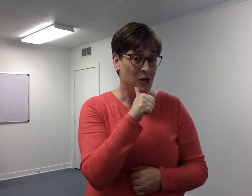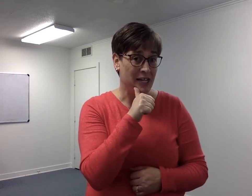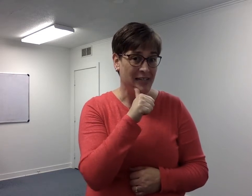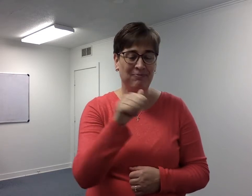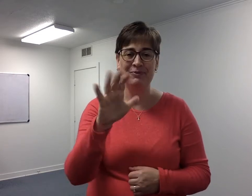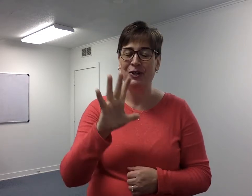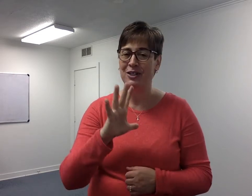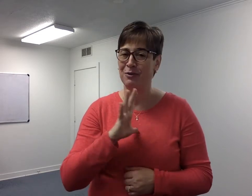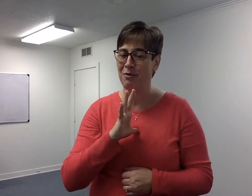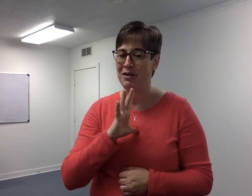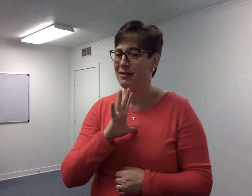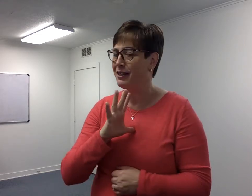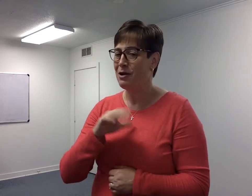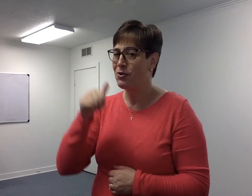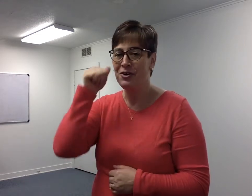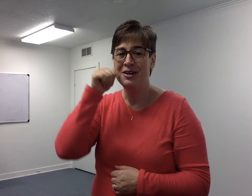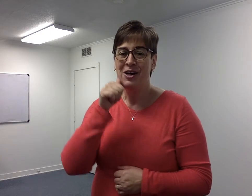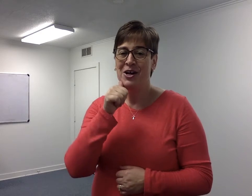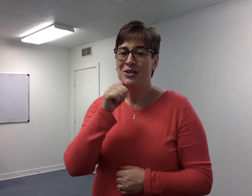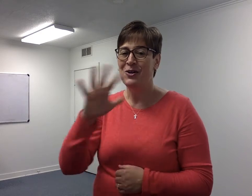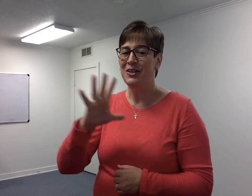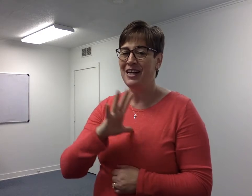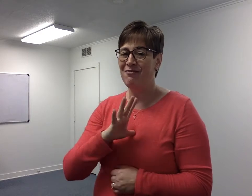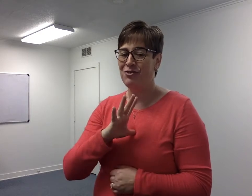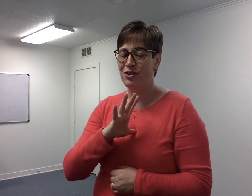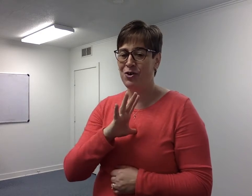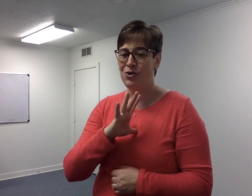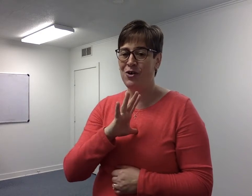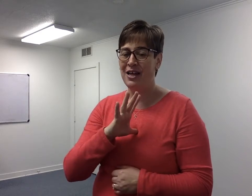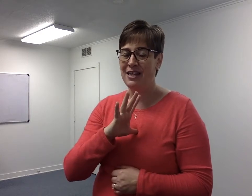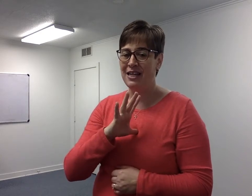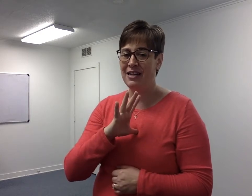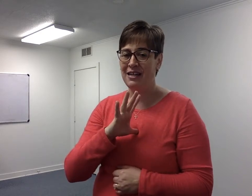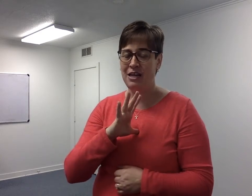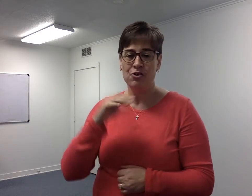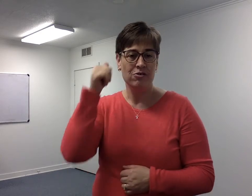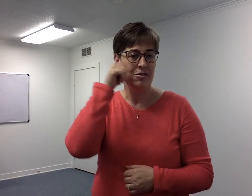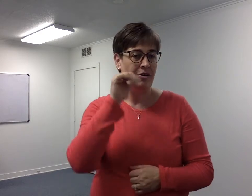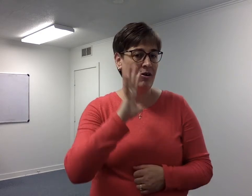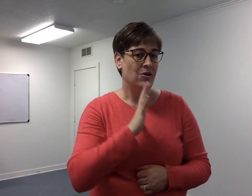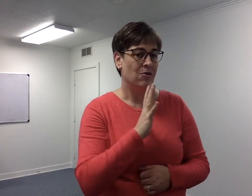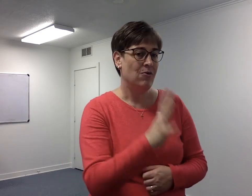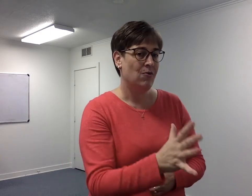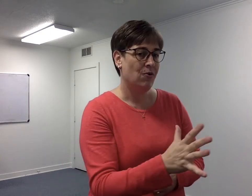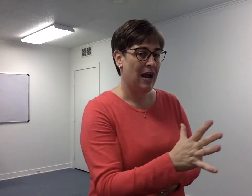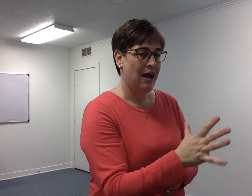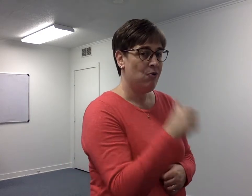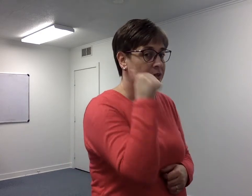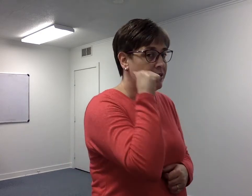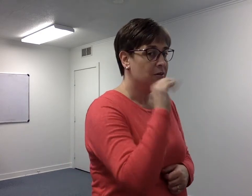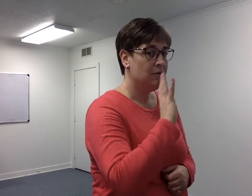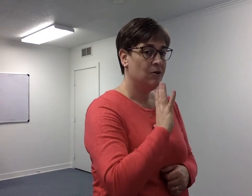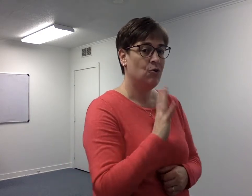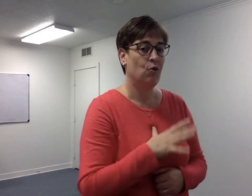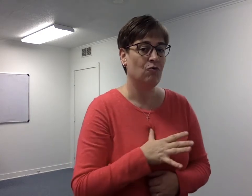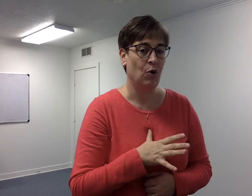jawline. Sorry, it took me a minute to think of that word. Jawline for a girl, and then here, or out, or roll